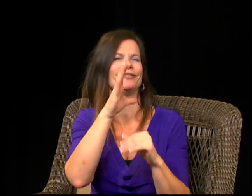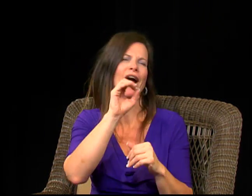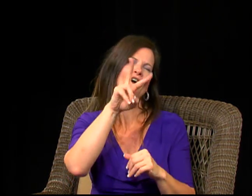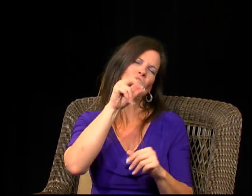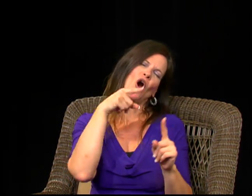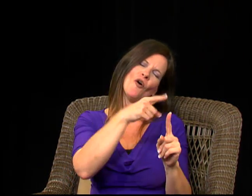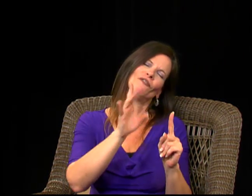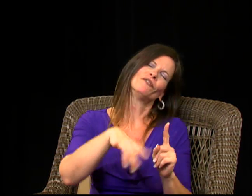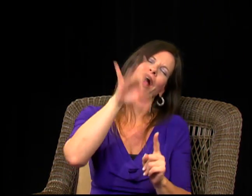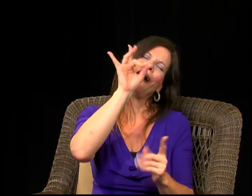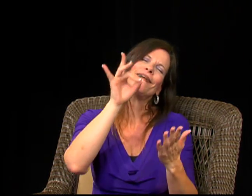exactly